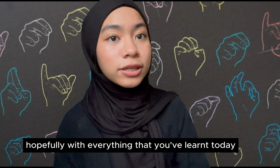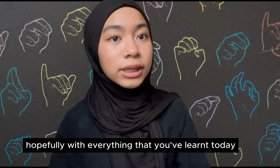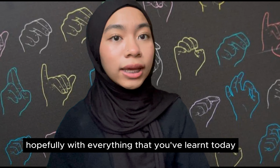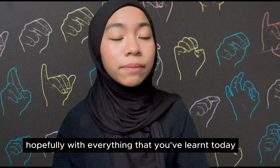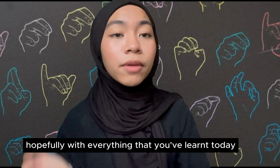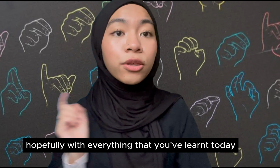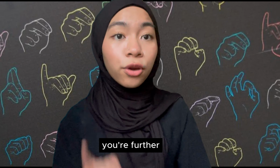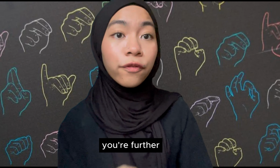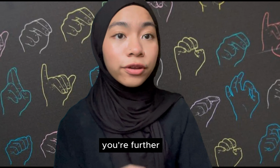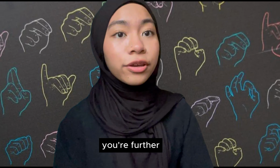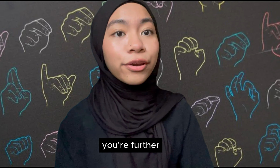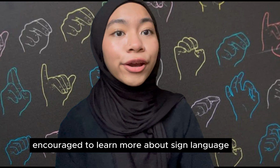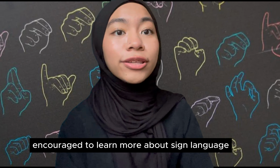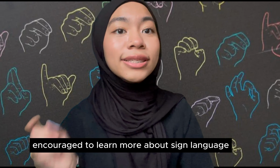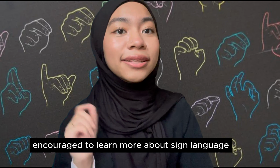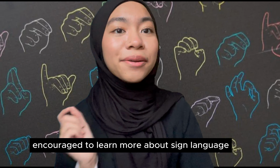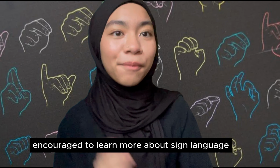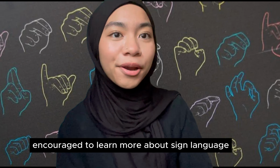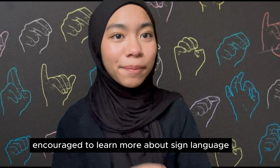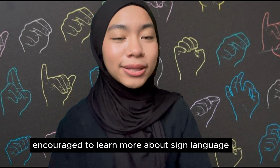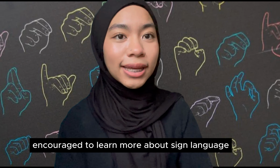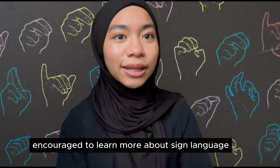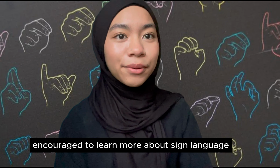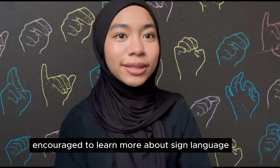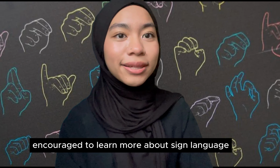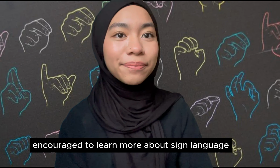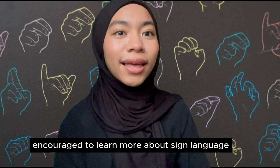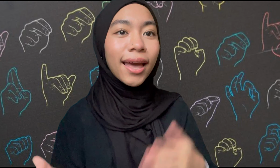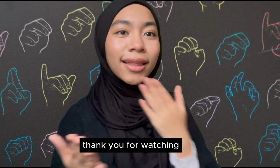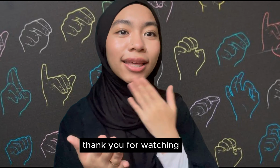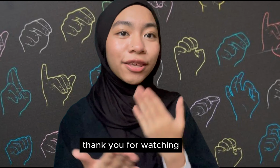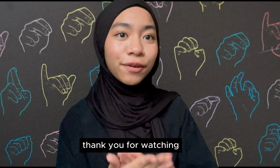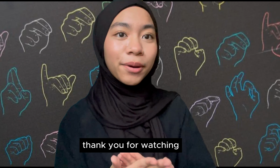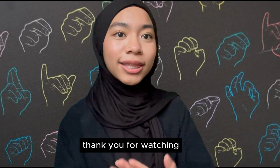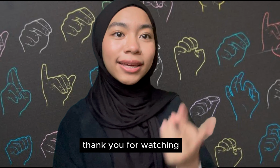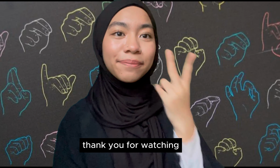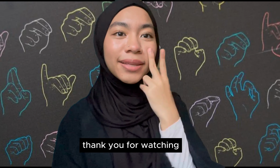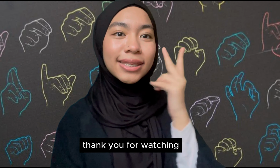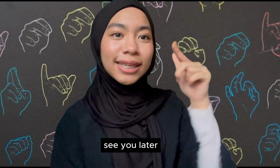today, you're further encouraged to learn more about sign language. Thank you for watching. See you